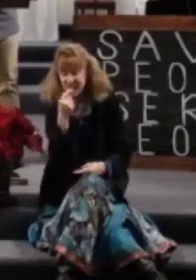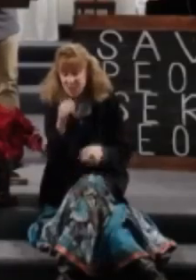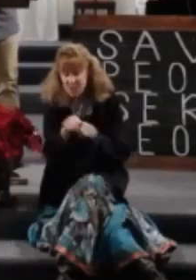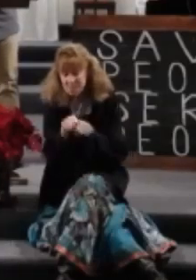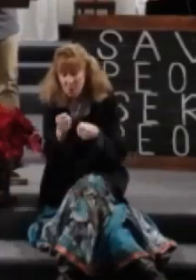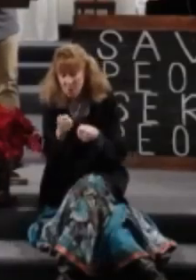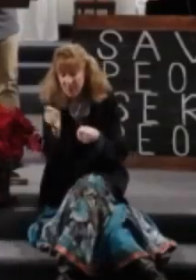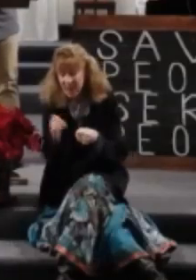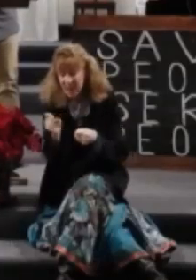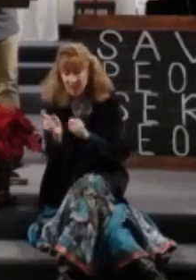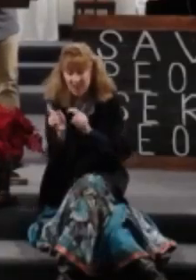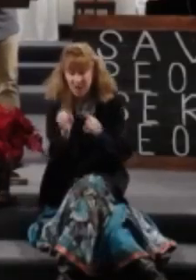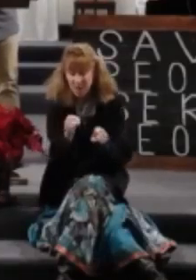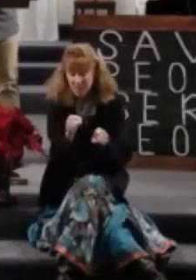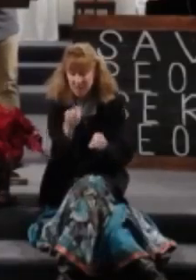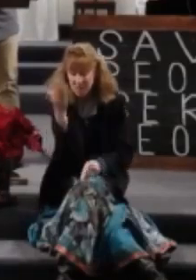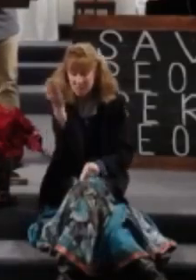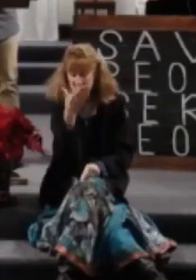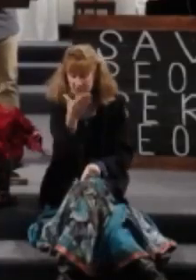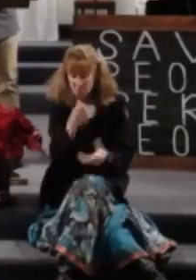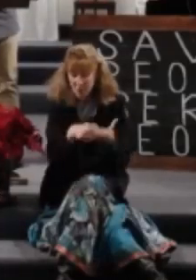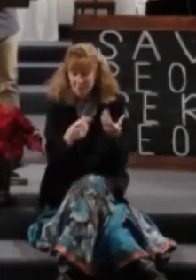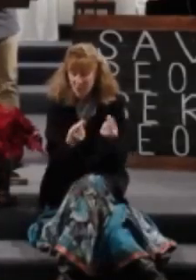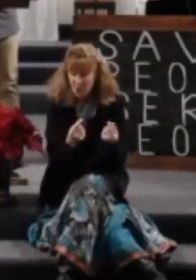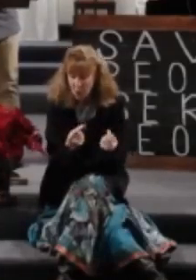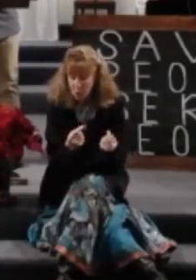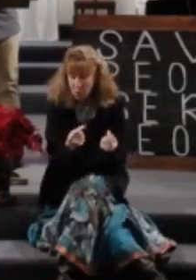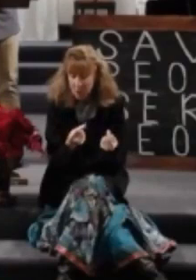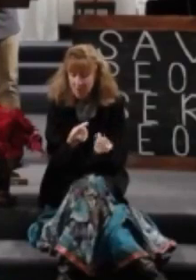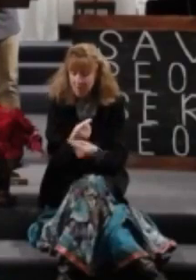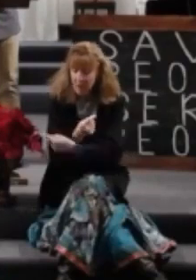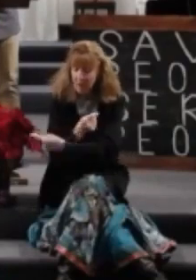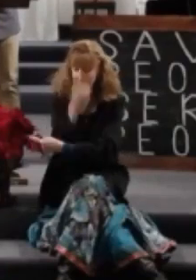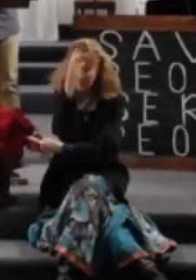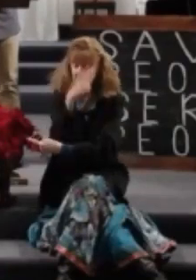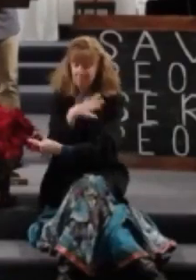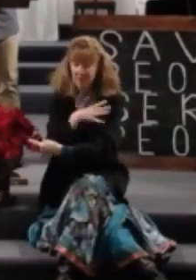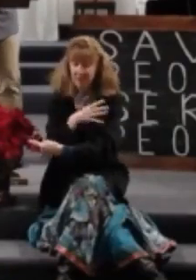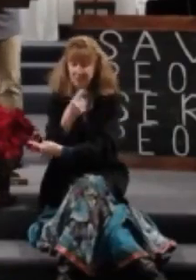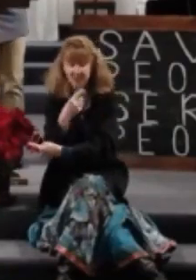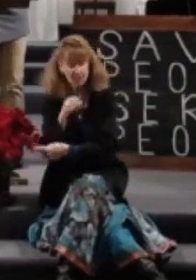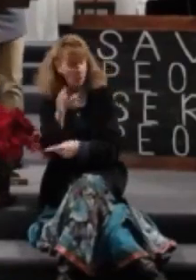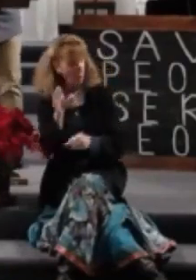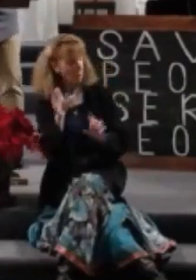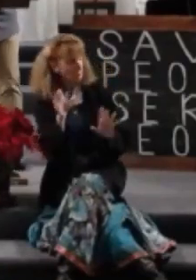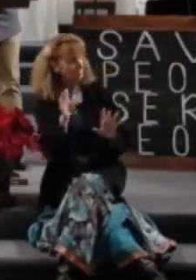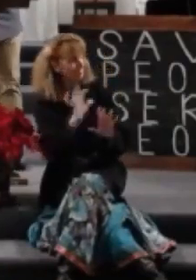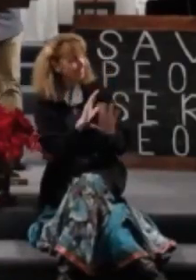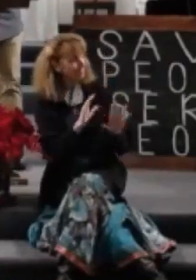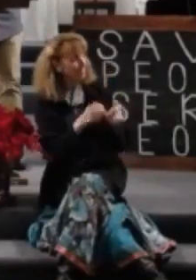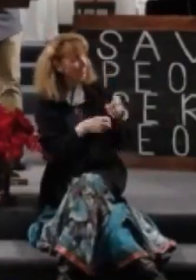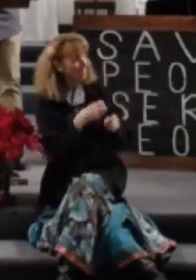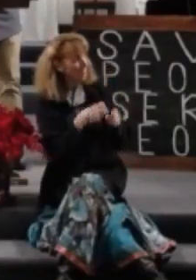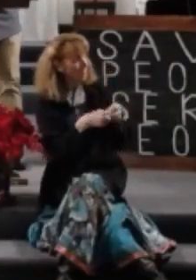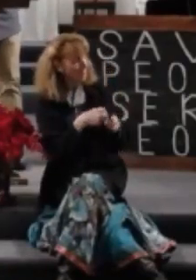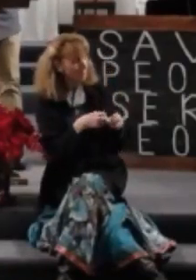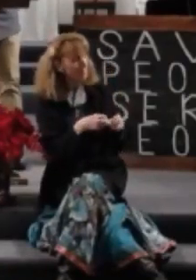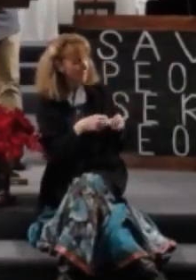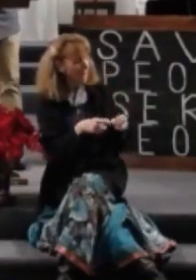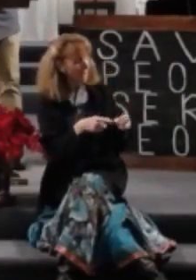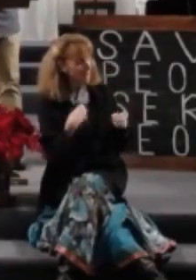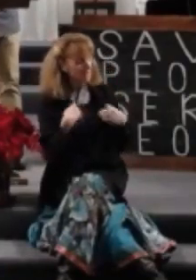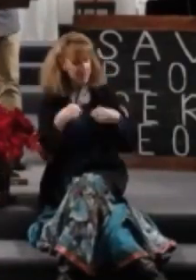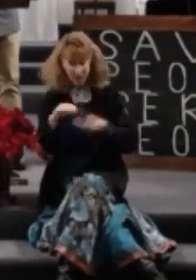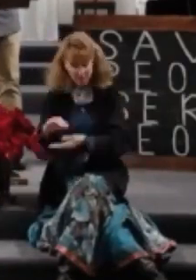to get up in just a minute and speak." And the guy that he said that to says, "No problem. I've